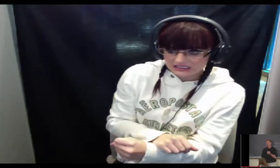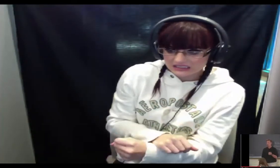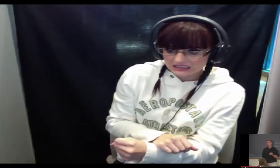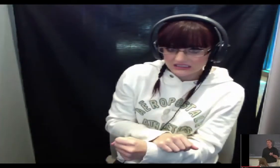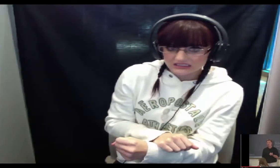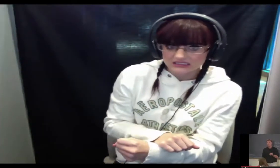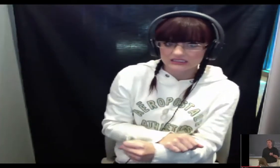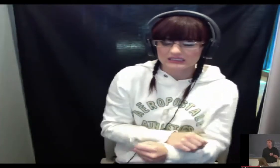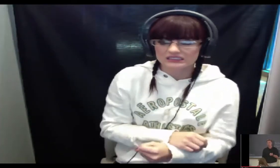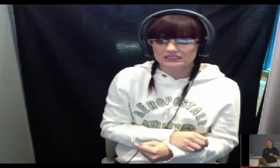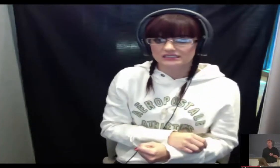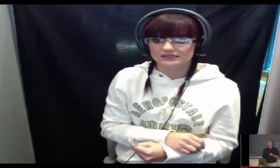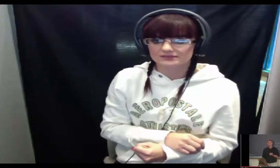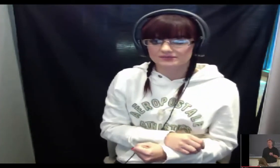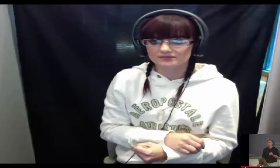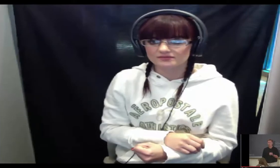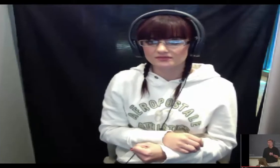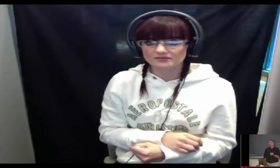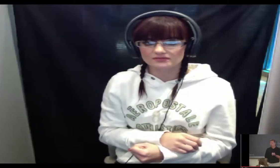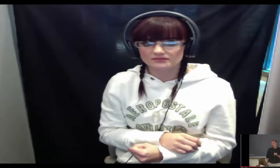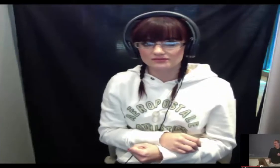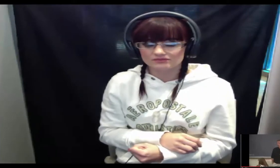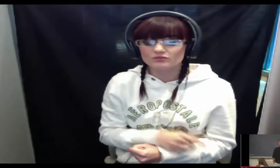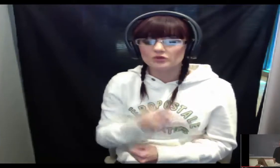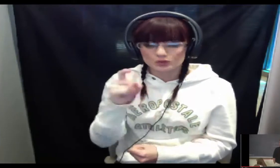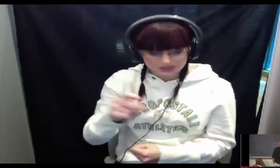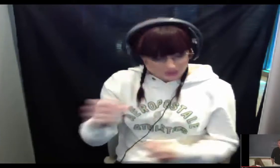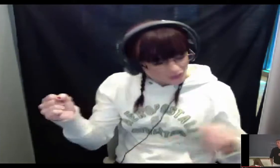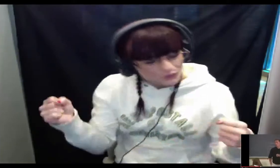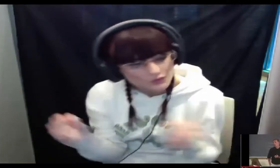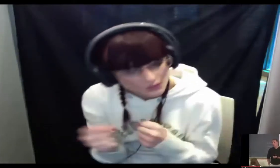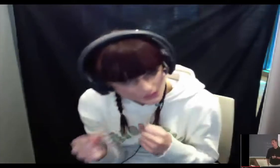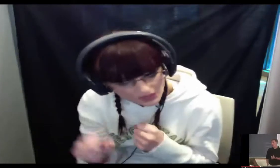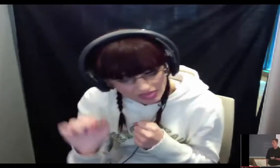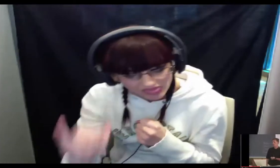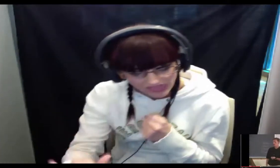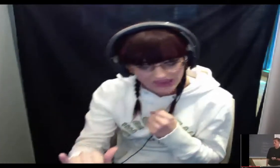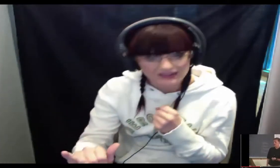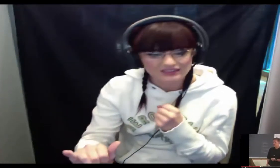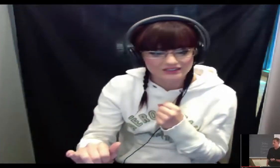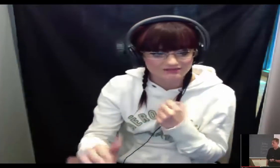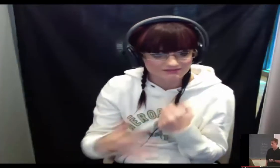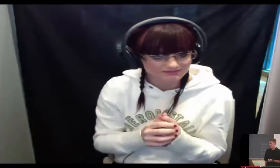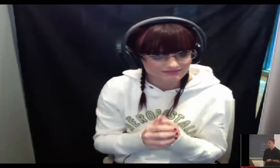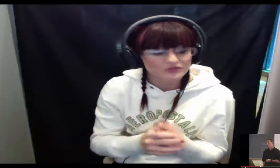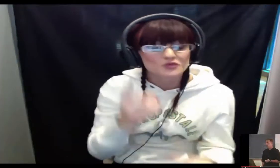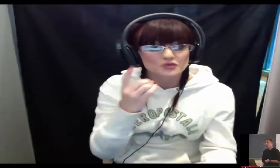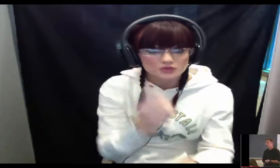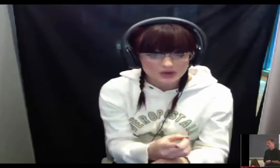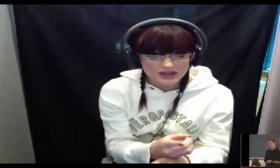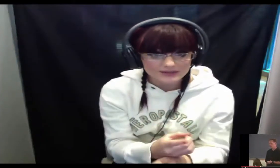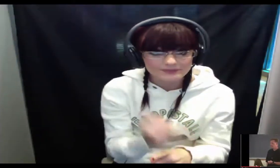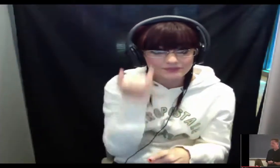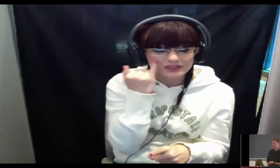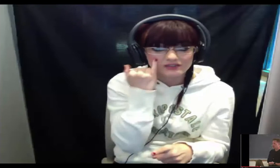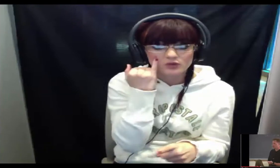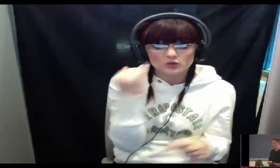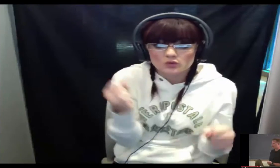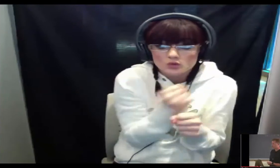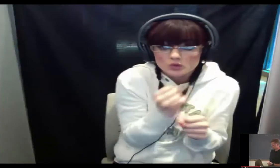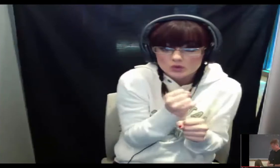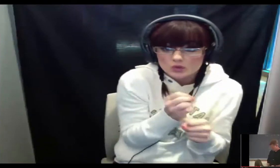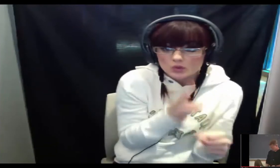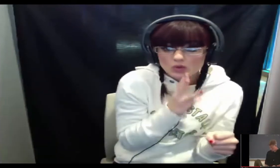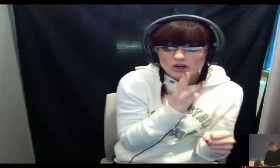to say take the heat out of it? Cool it. If you cool water vapor, it turns into liquid. If you cool liquid, it